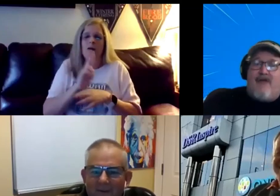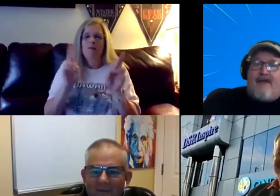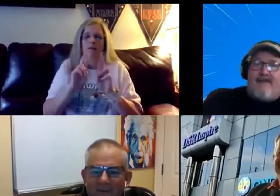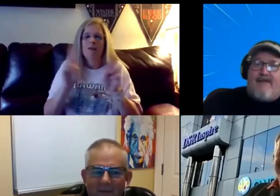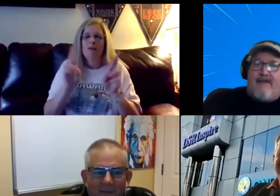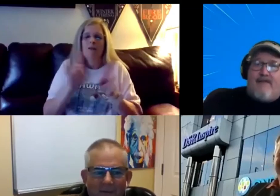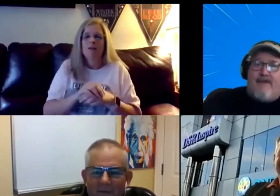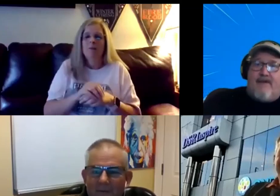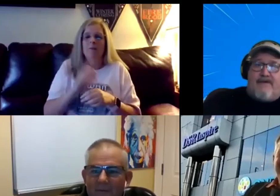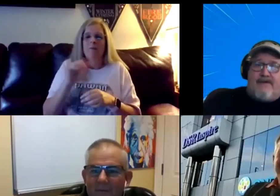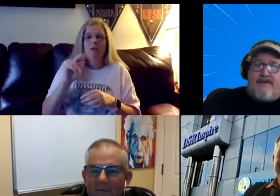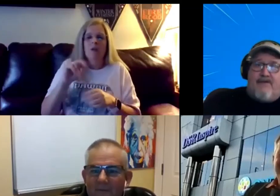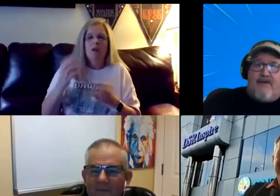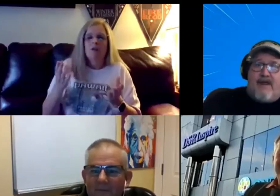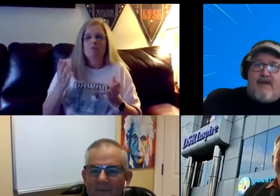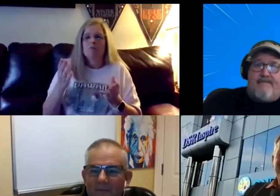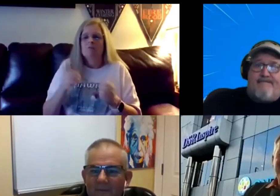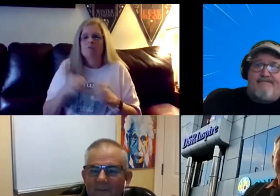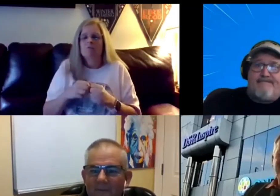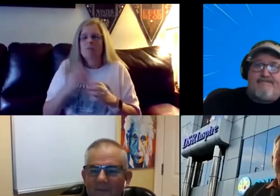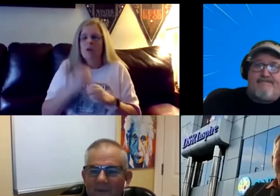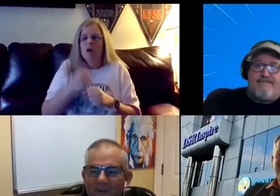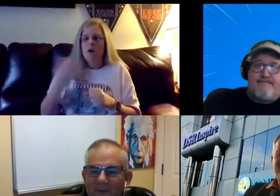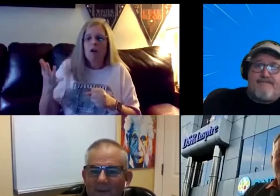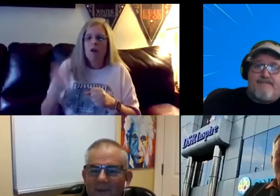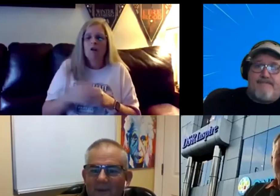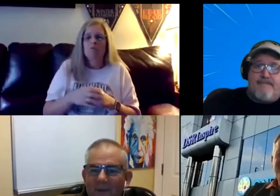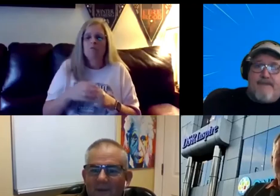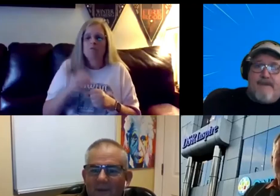Dan, you got anything? You've been looking at the Q&A.